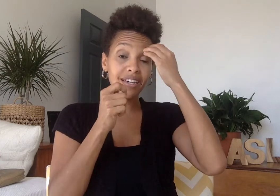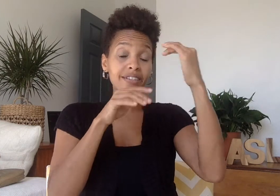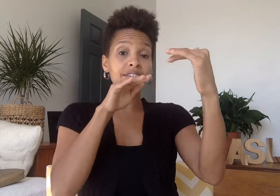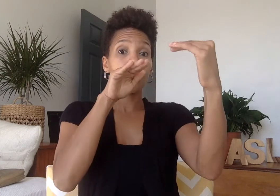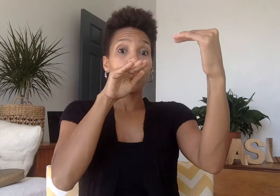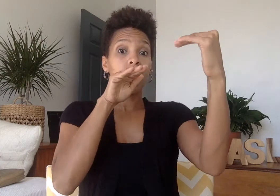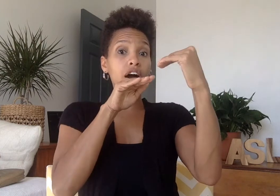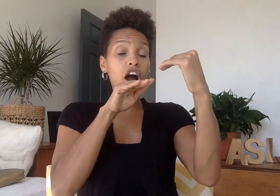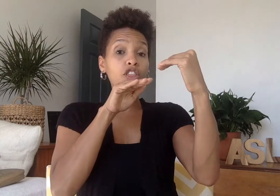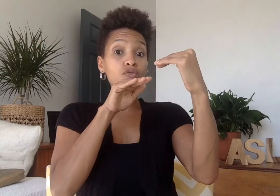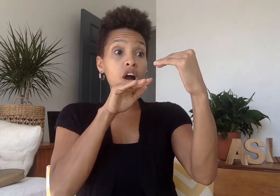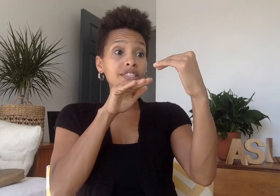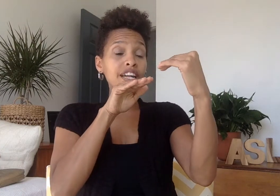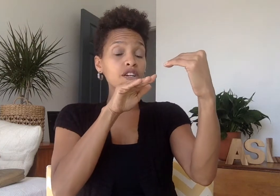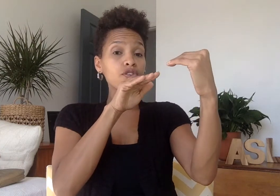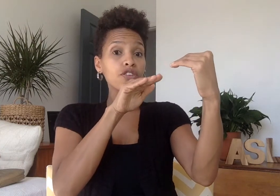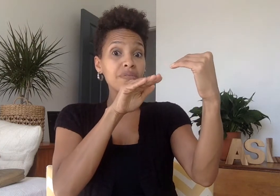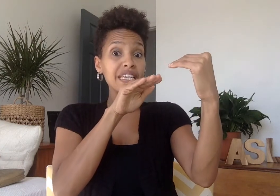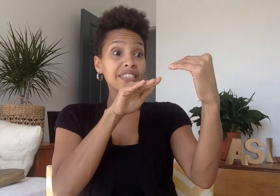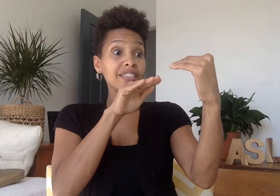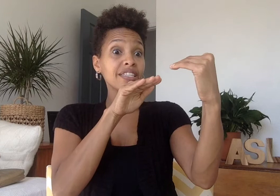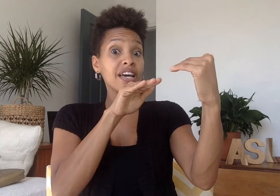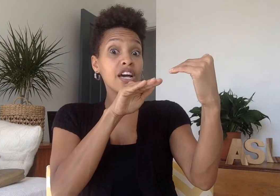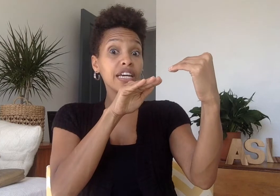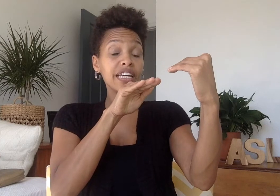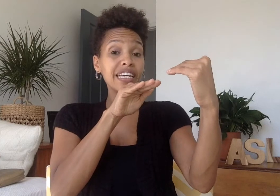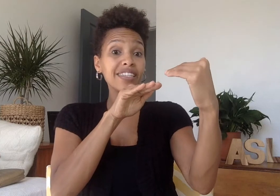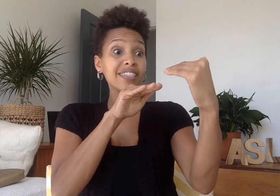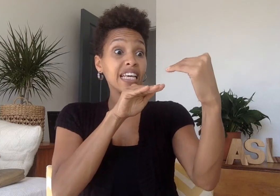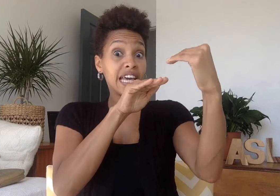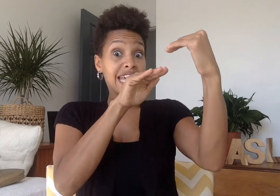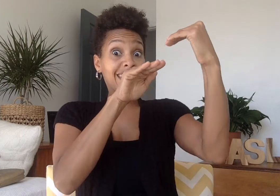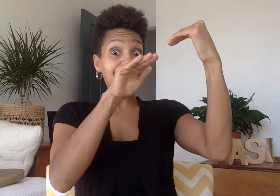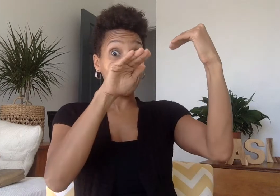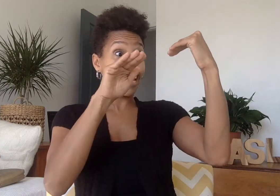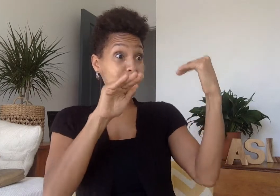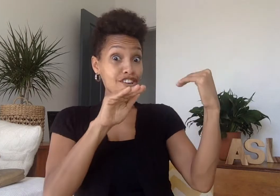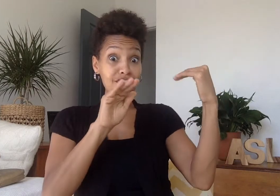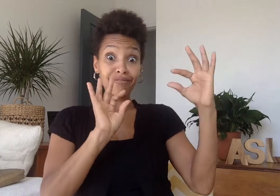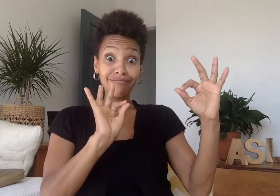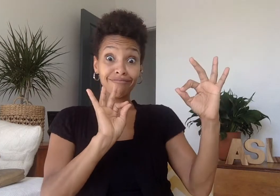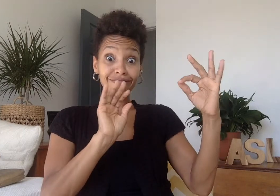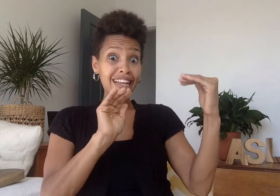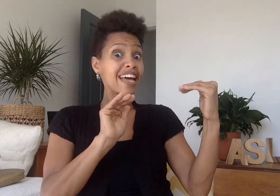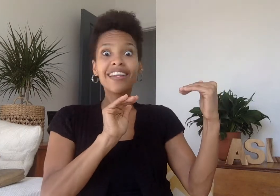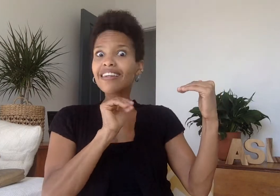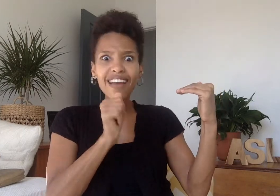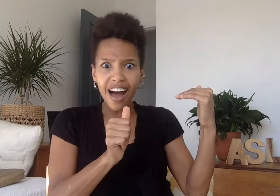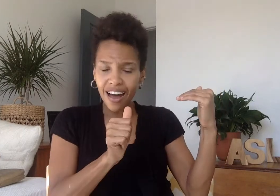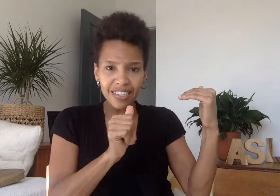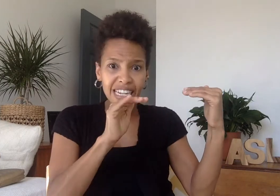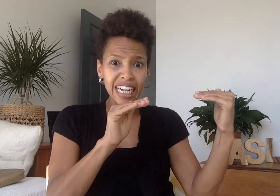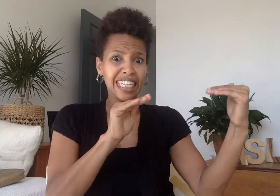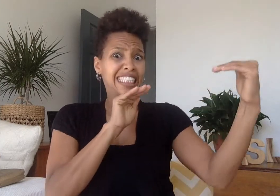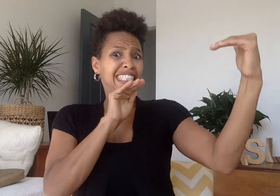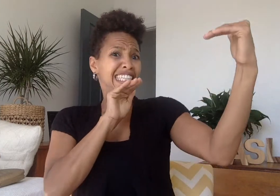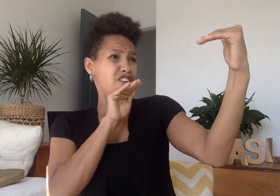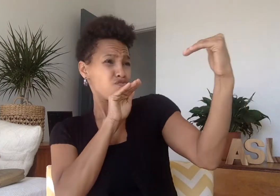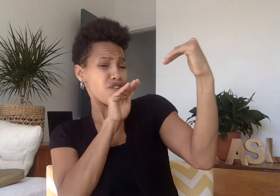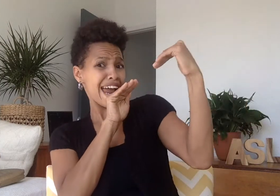this. On the wrong side of the road means it is here, not right